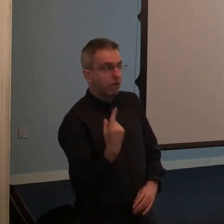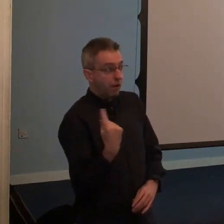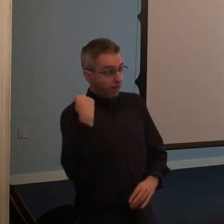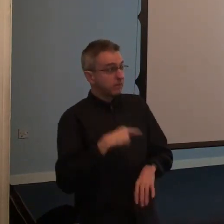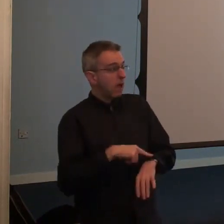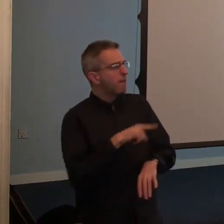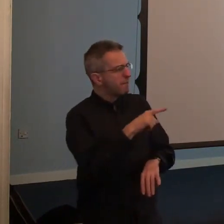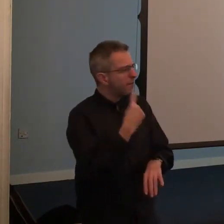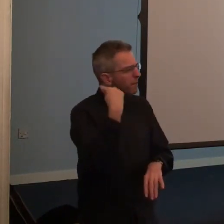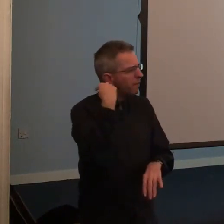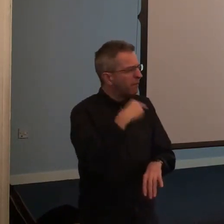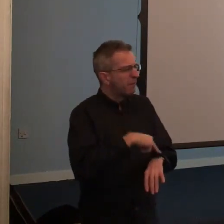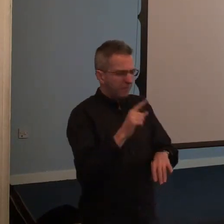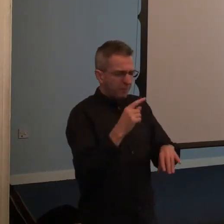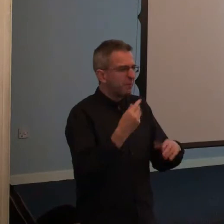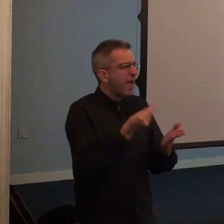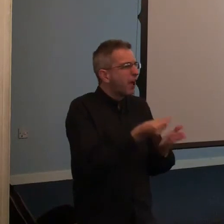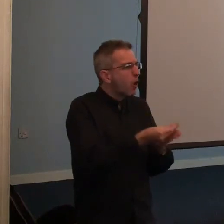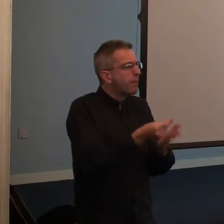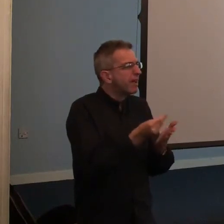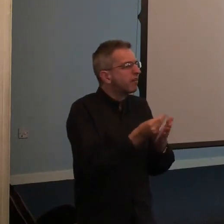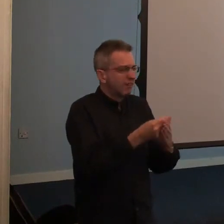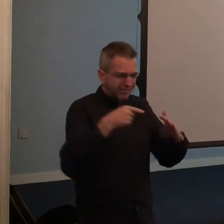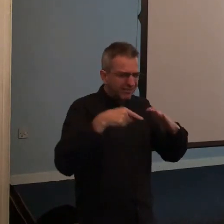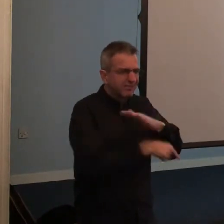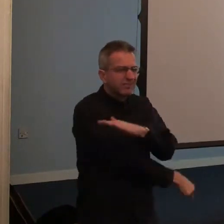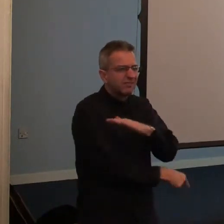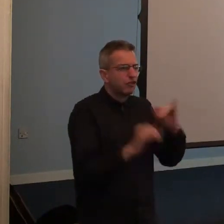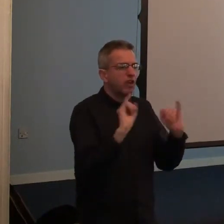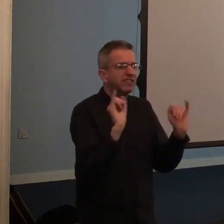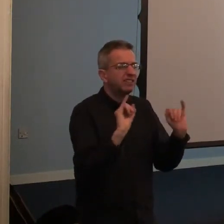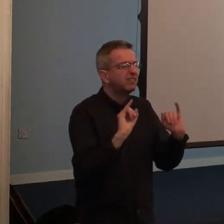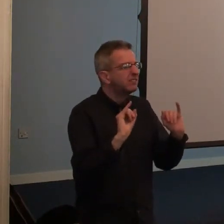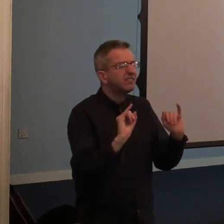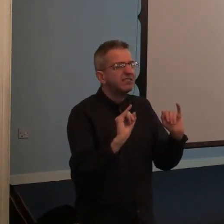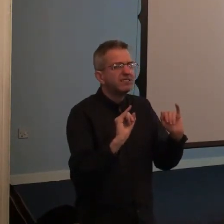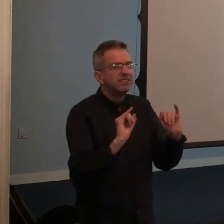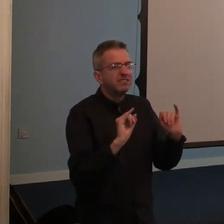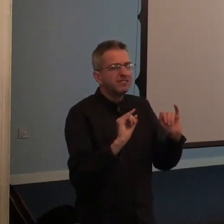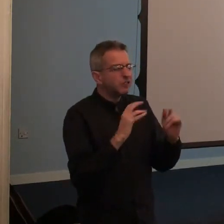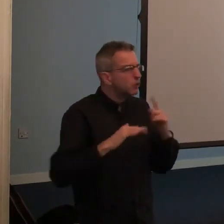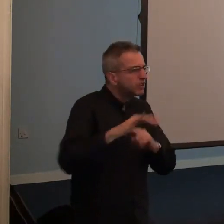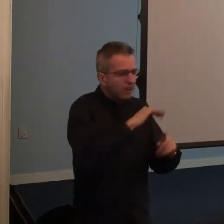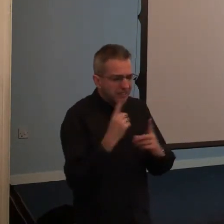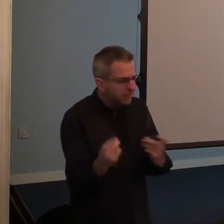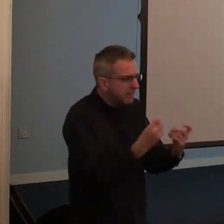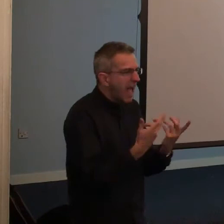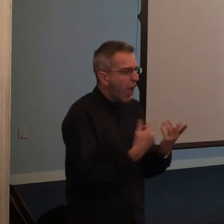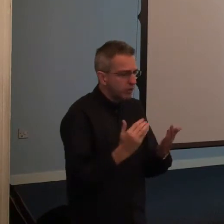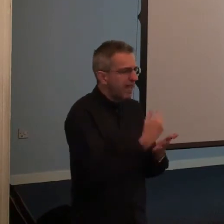Now, that time, it was 2010, 2011, we were just starting, or we were in the midst, actually, of the economic